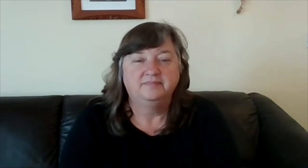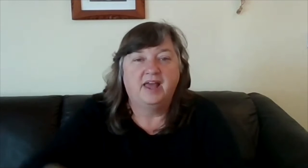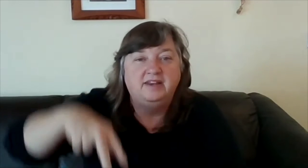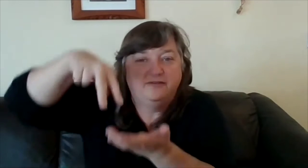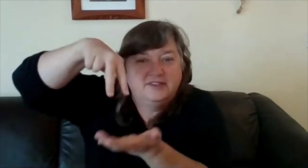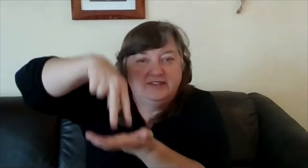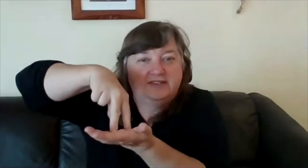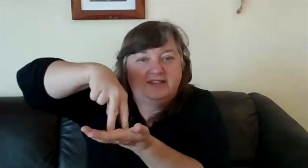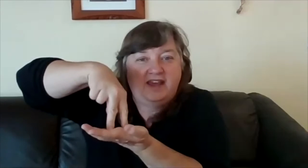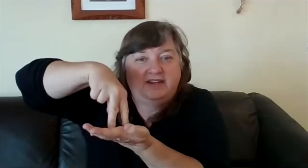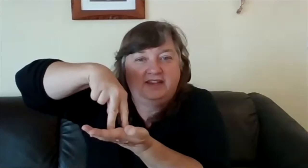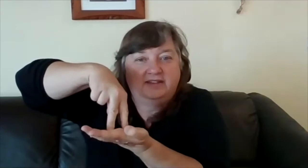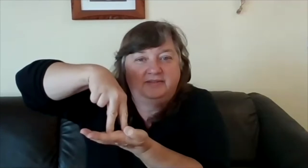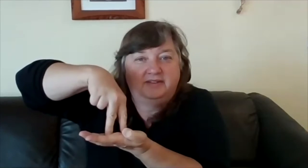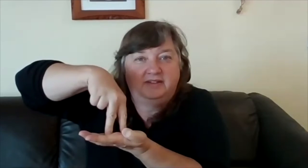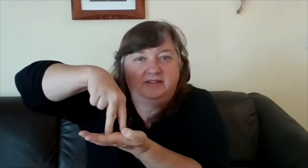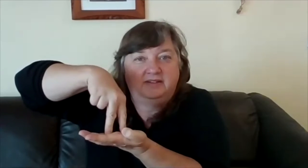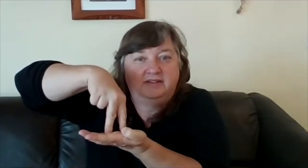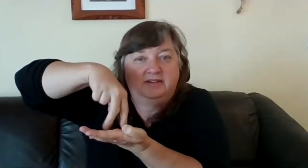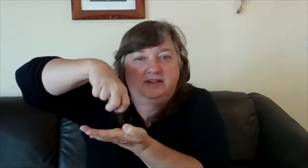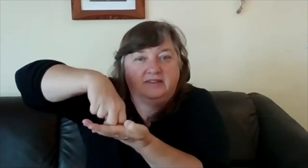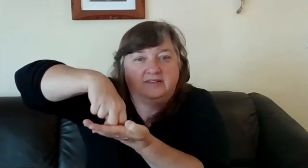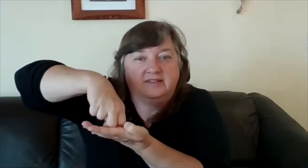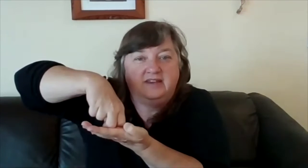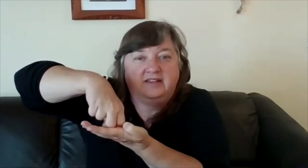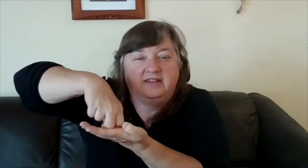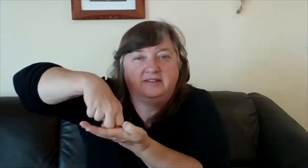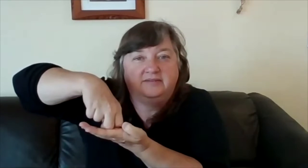And if this is standing, this is kneeling.